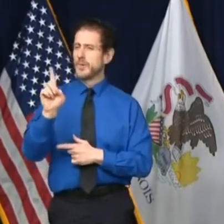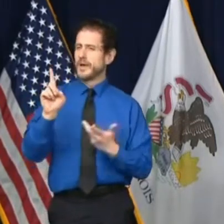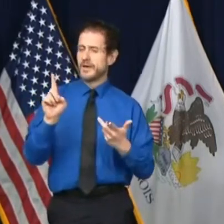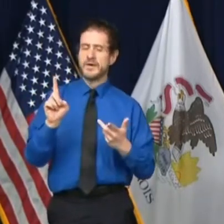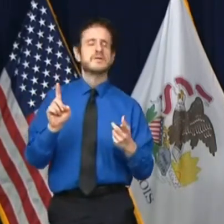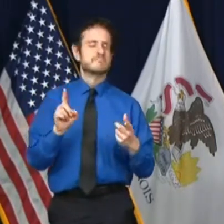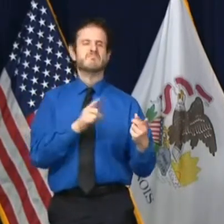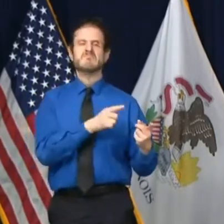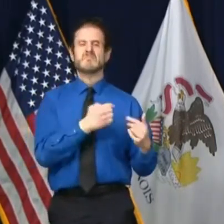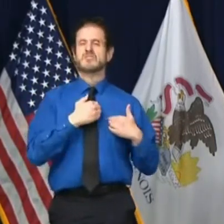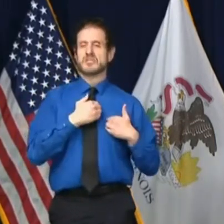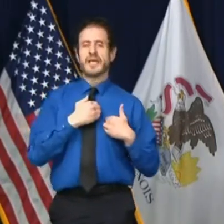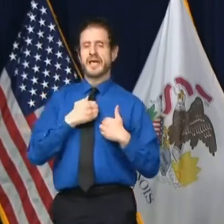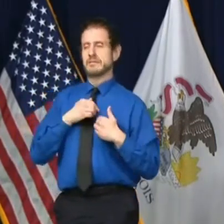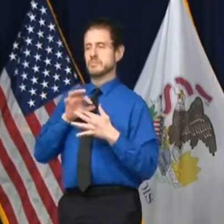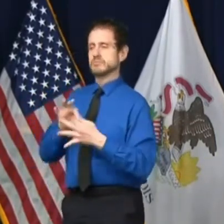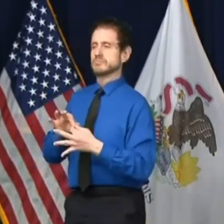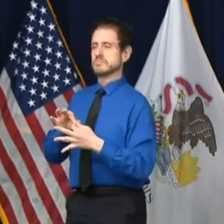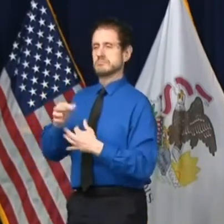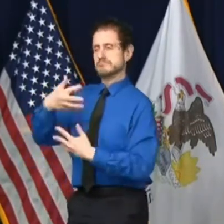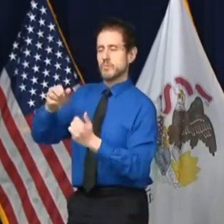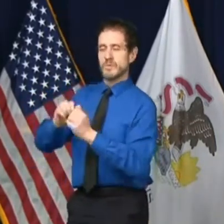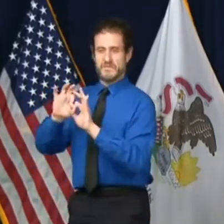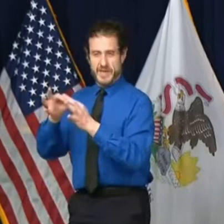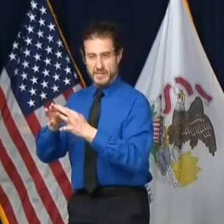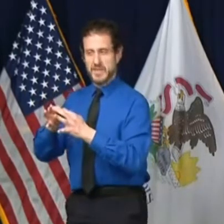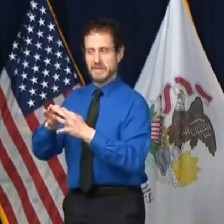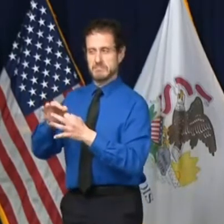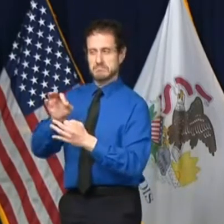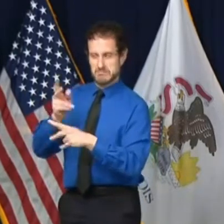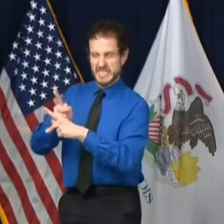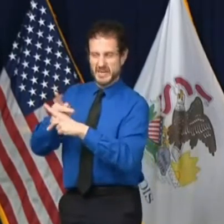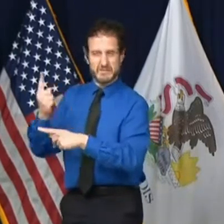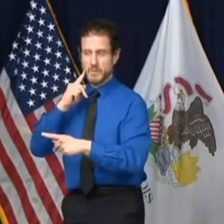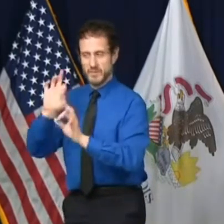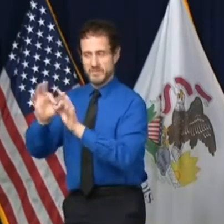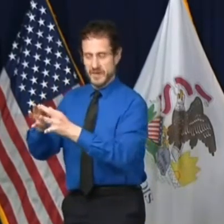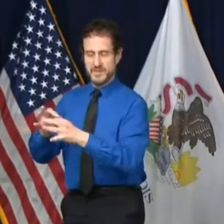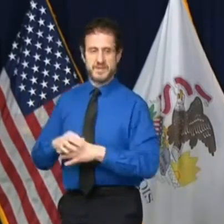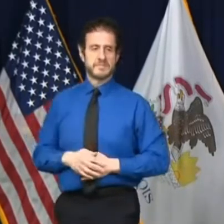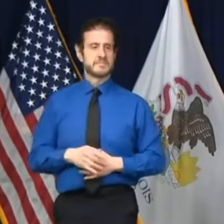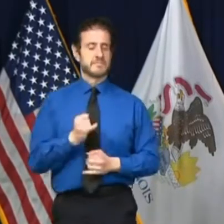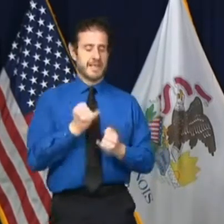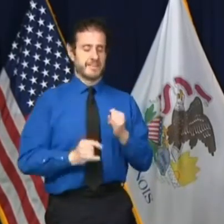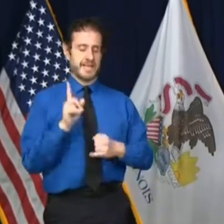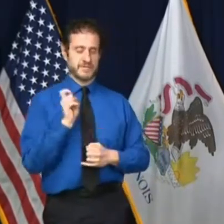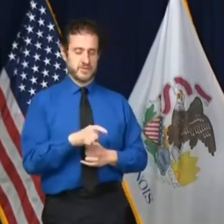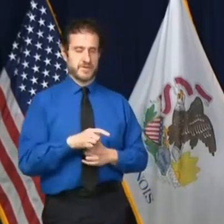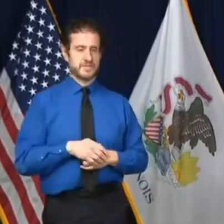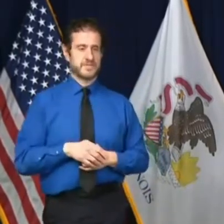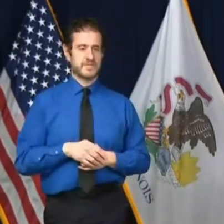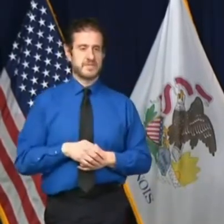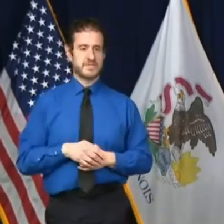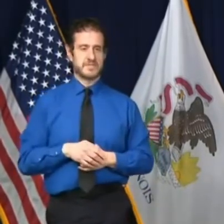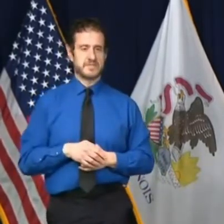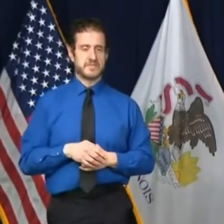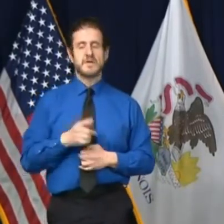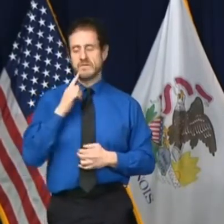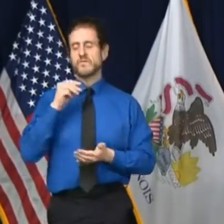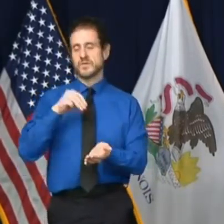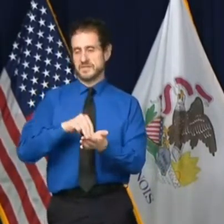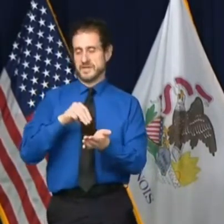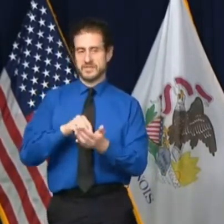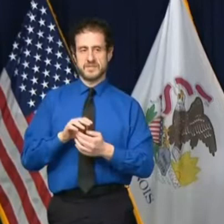so she's with them. Well, I will ask you this last question from Marianne Ahern. It was for the doctor,